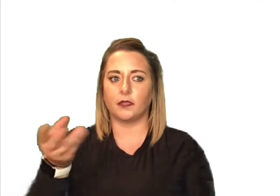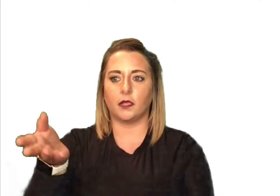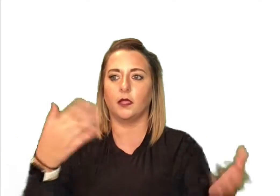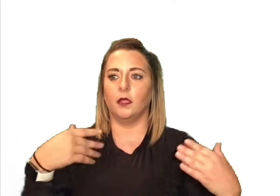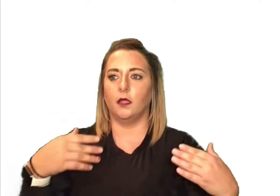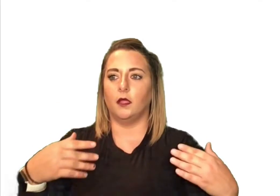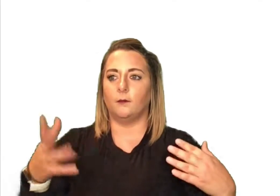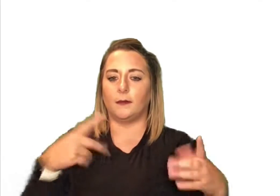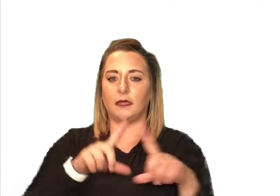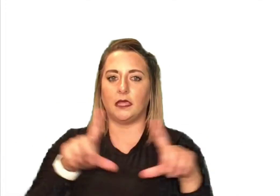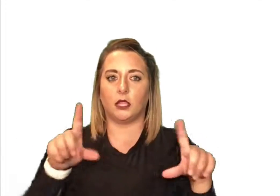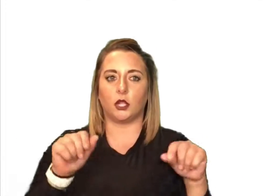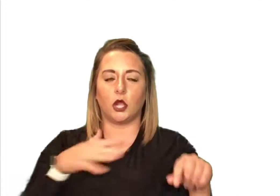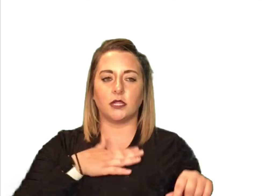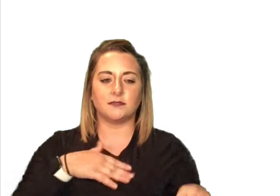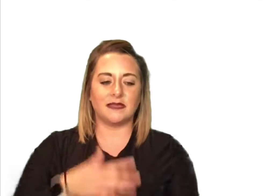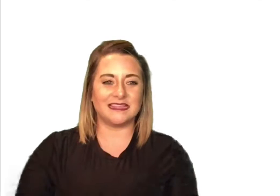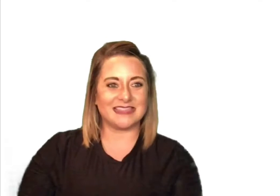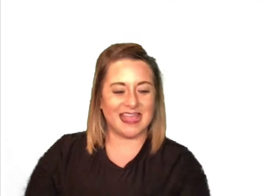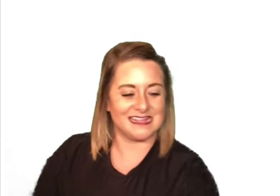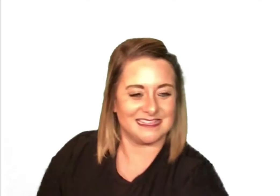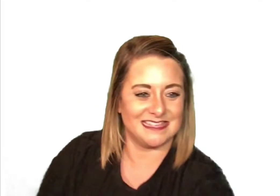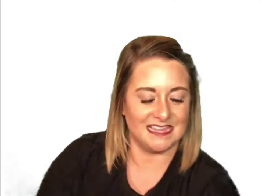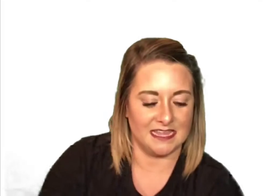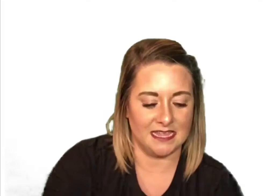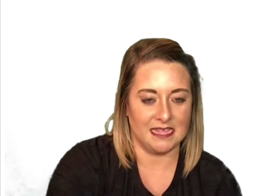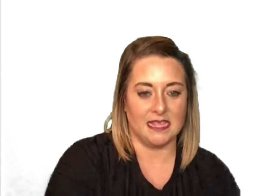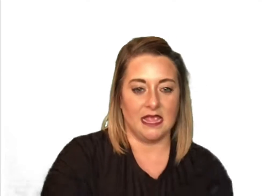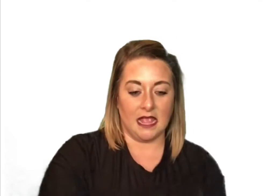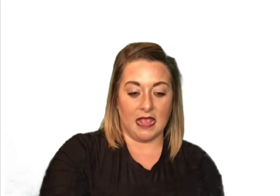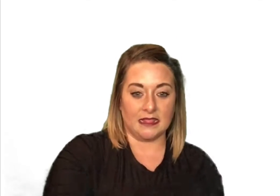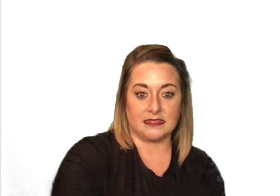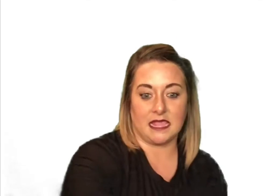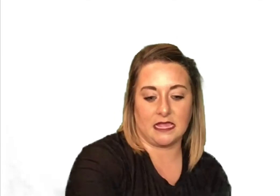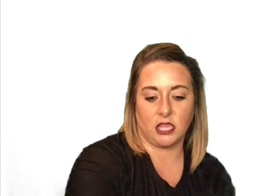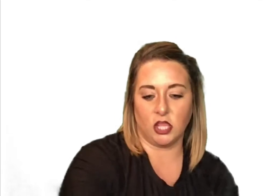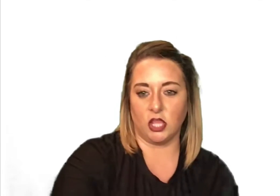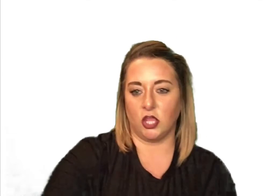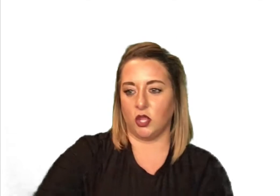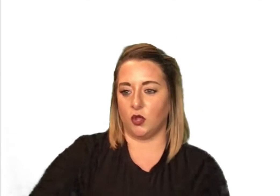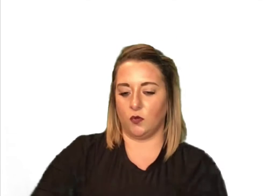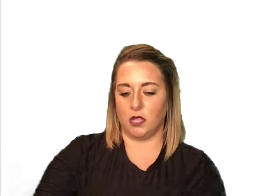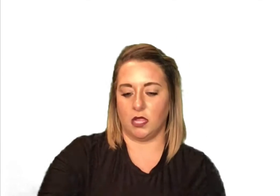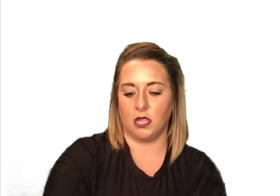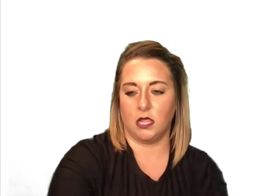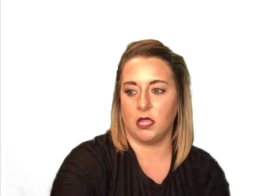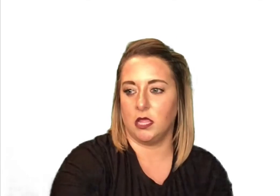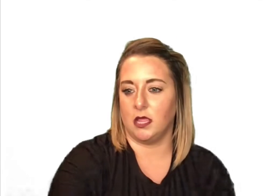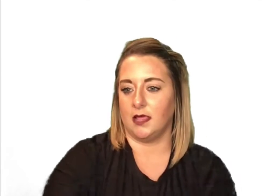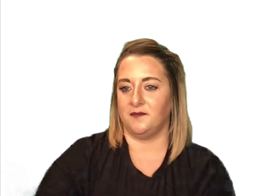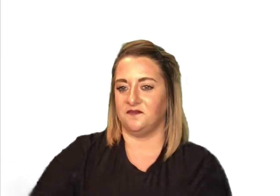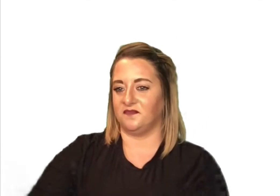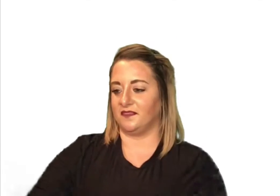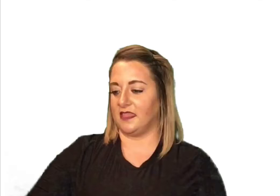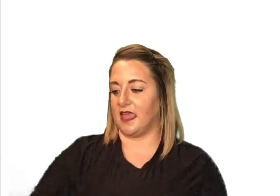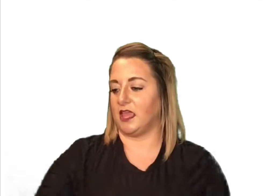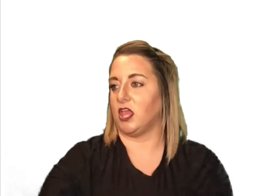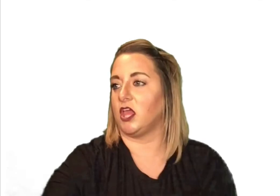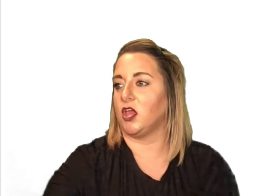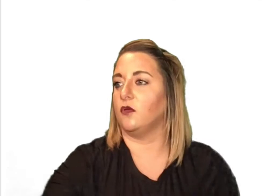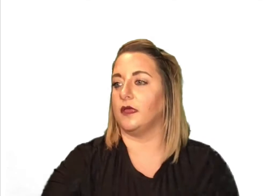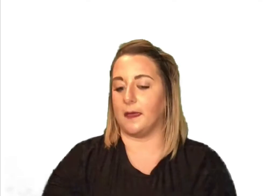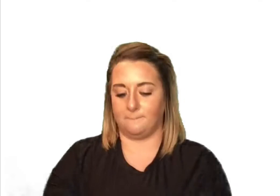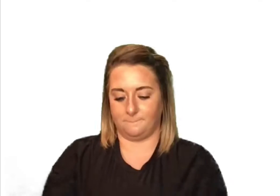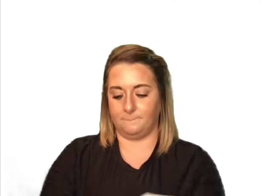Okay? Bring me your cards, please. Thanks. Thank you.